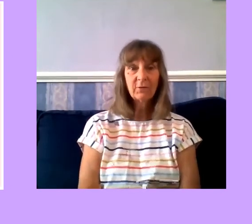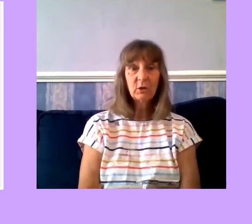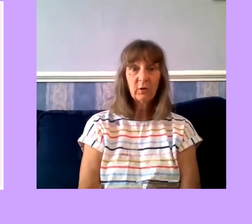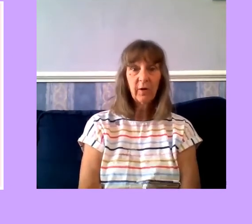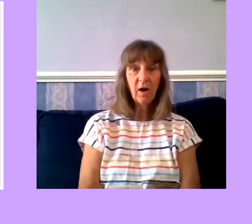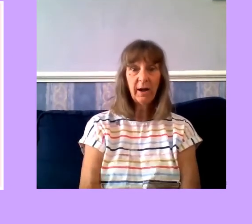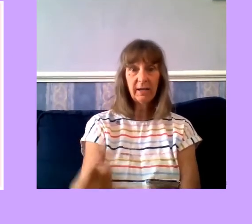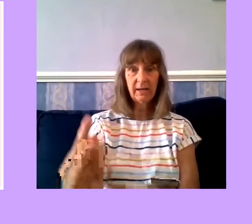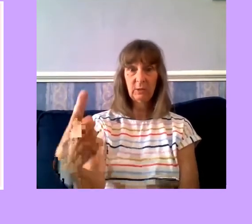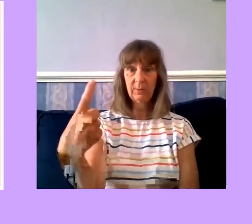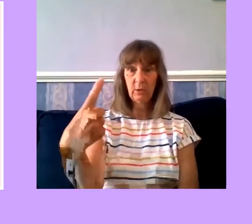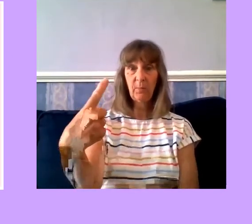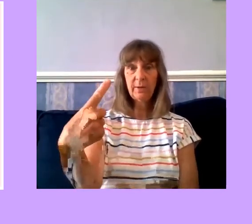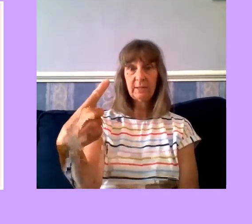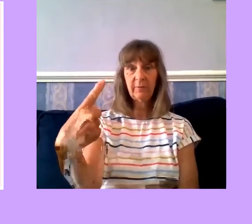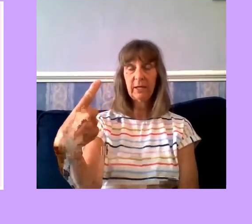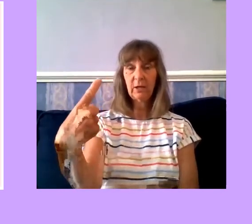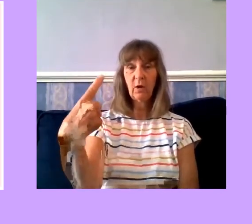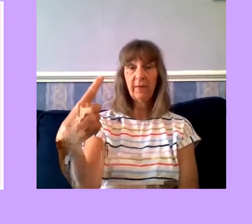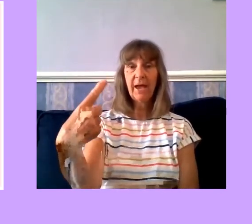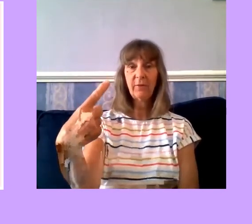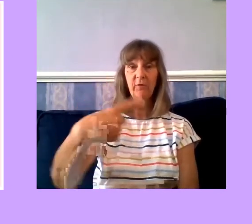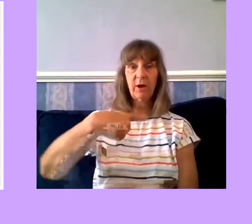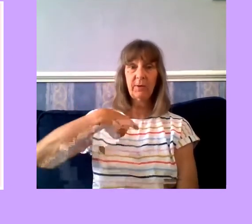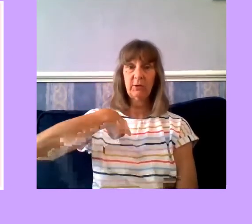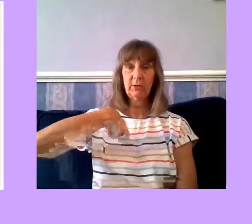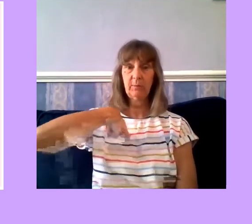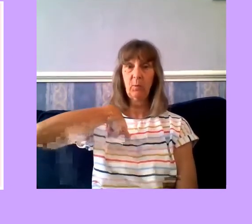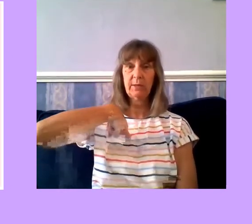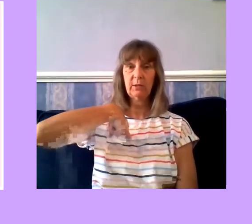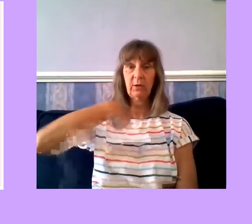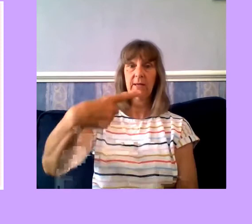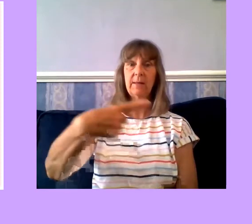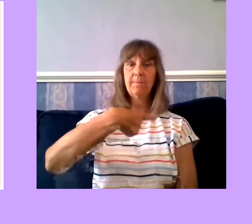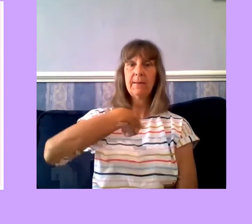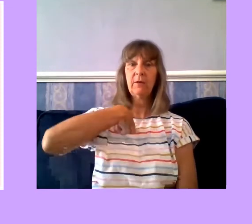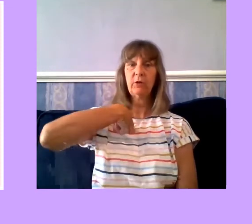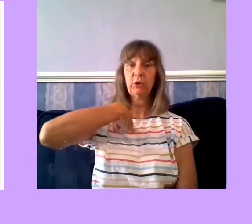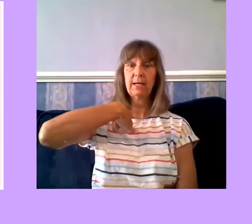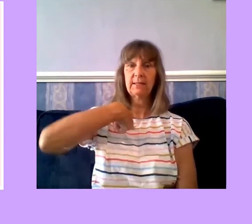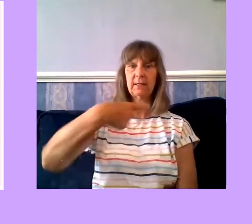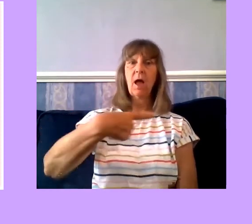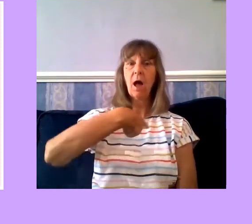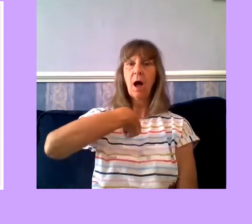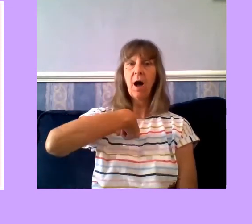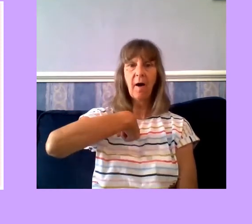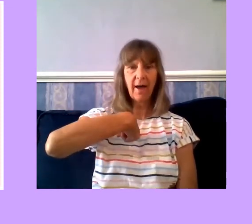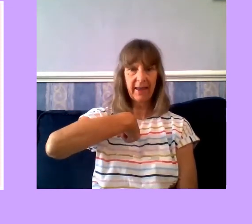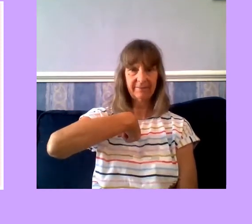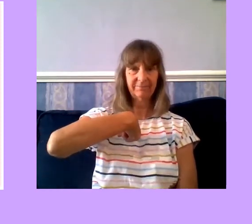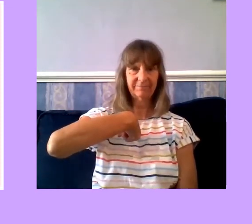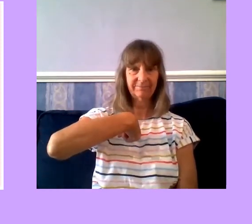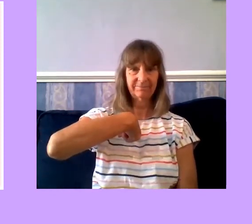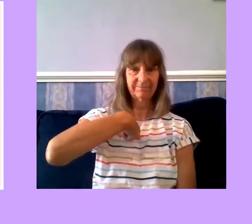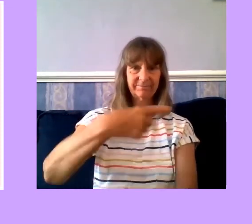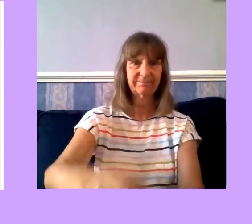All you have to do for eye is with your pointy finger of the hand that you write with, just point to you in the middle of your chest.